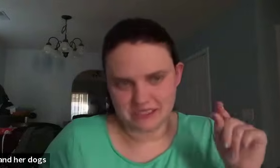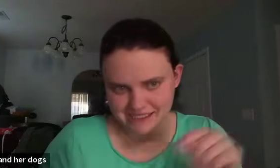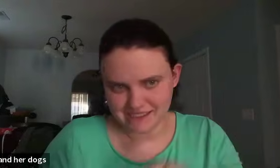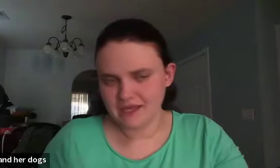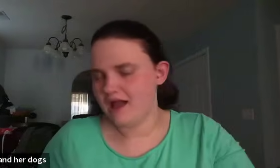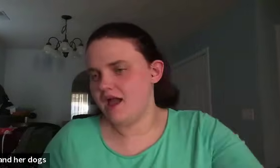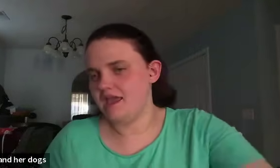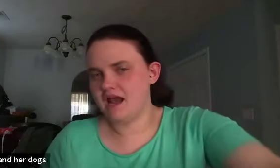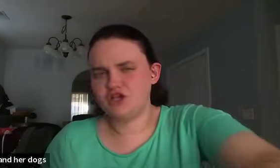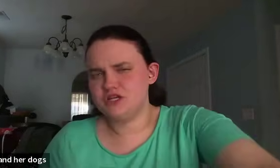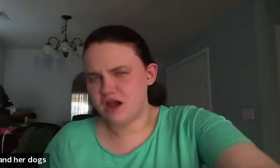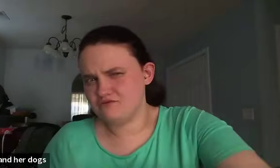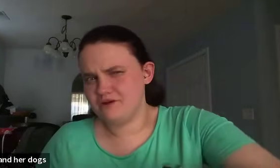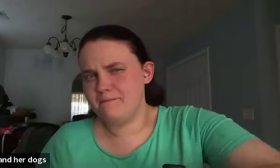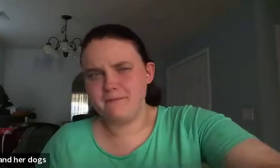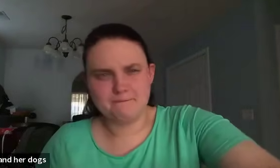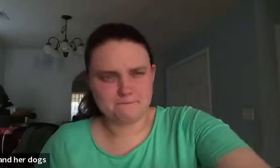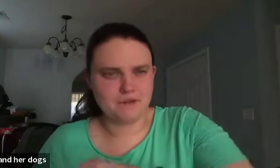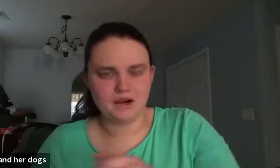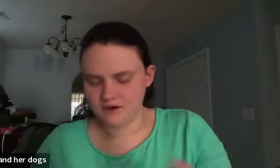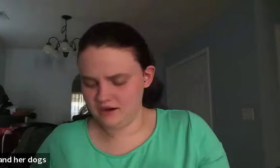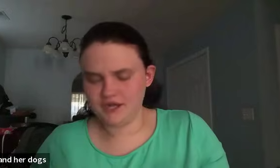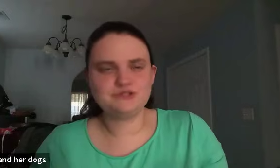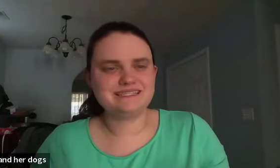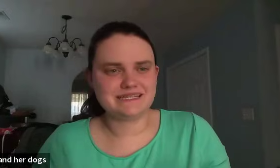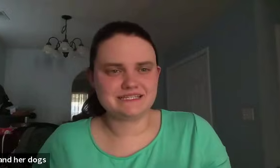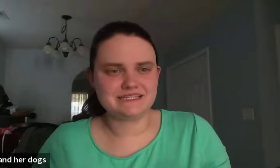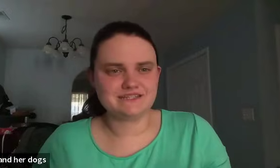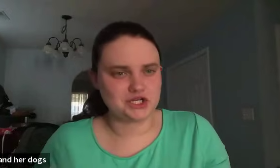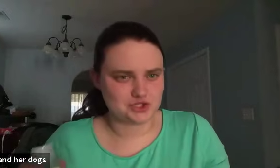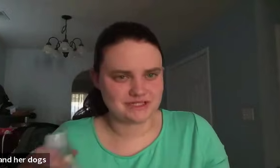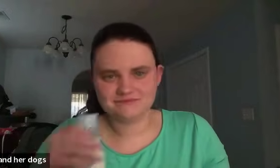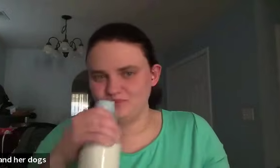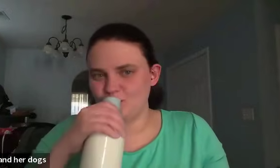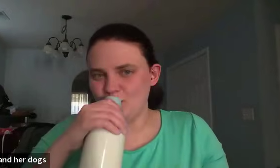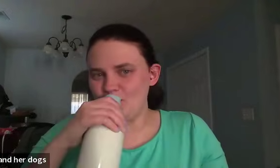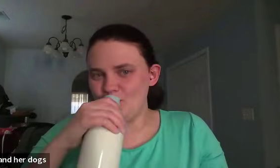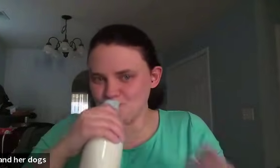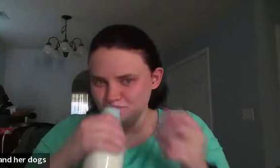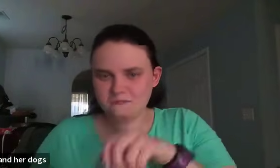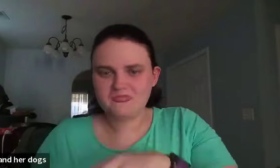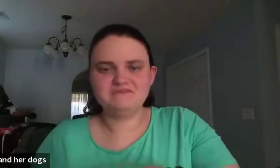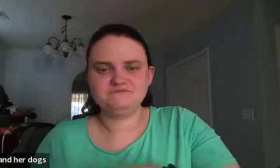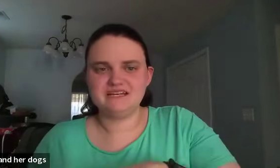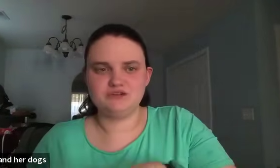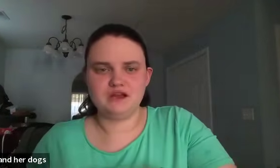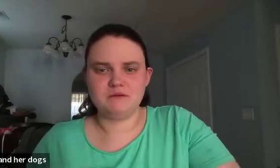20? And I could not remember. I know C is for 100. I could not